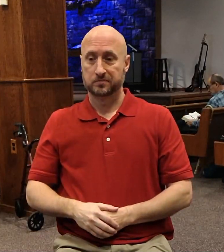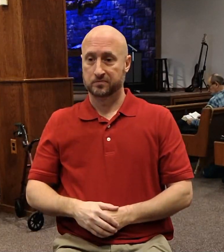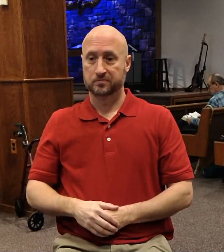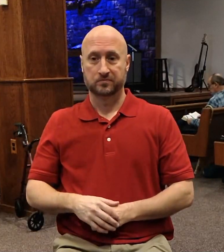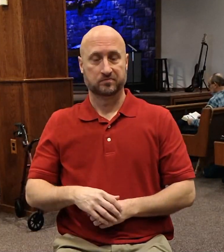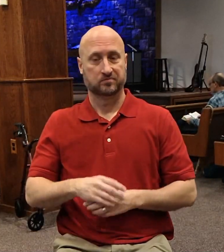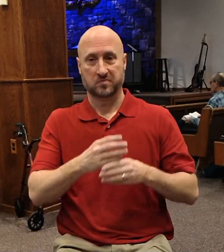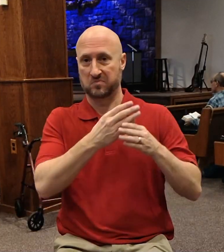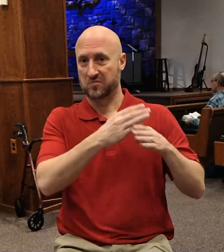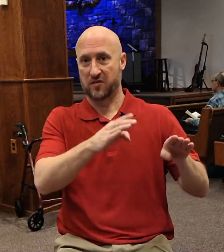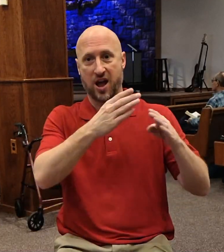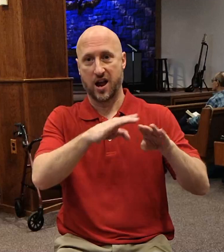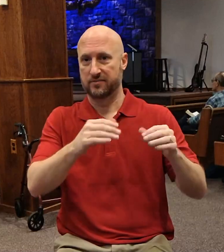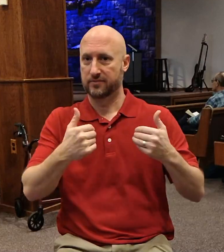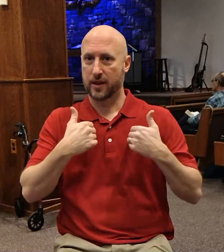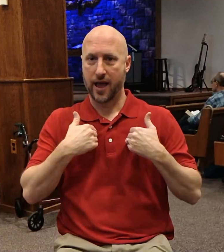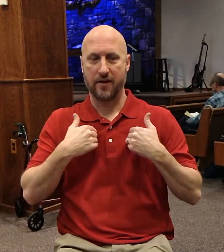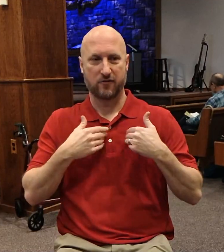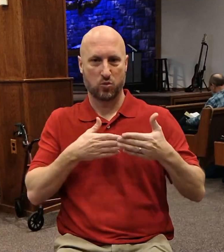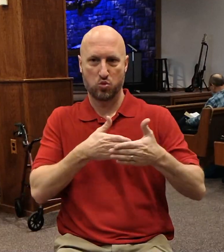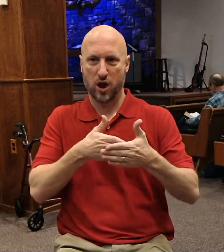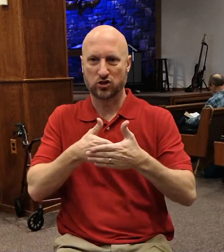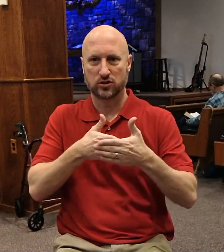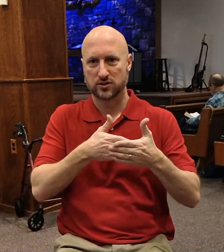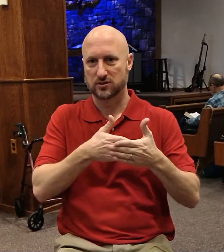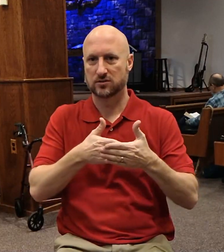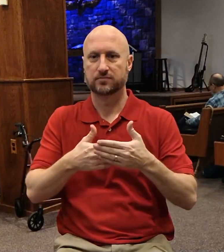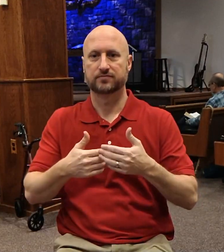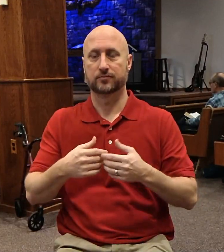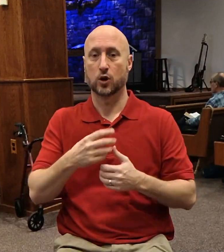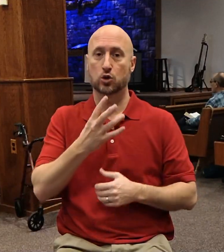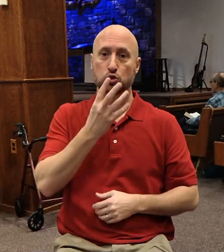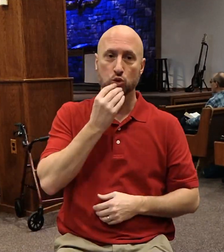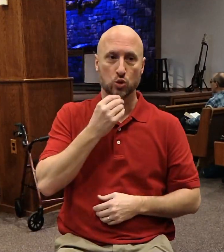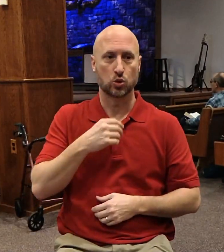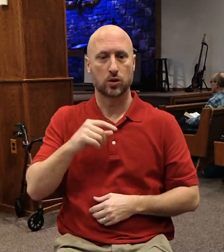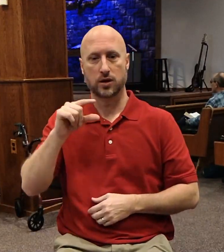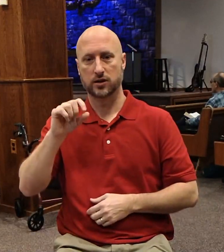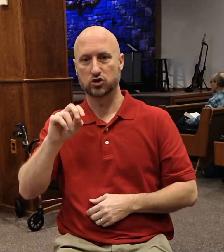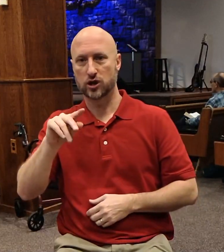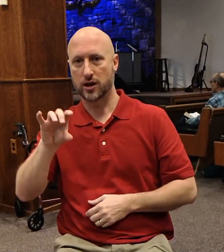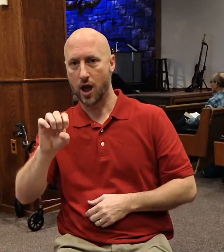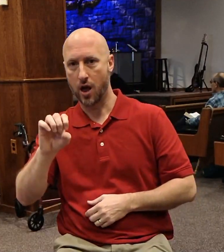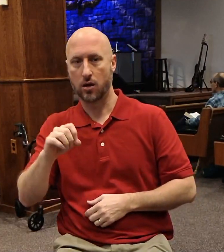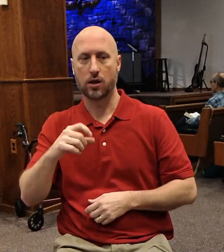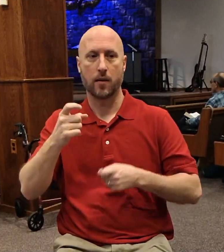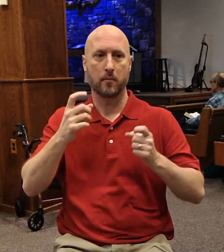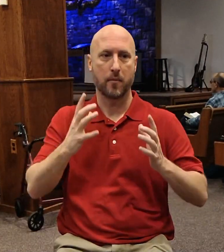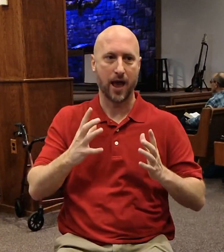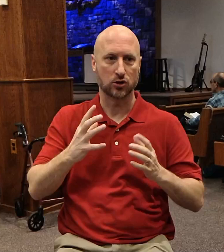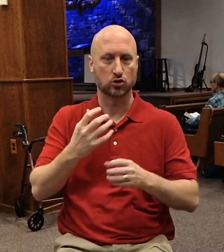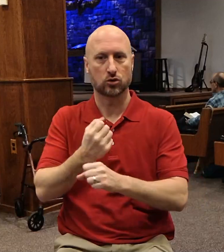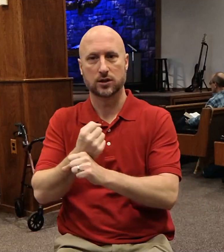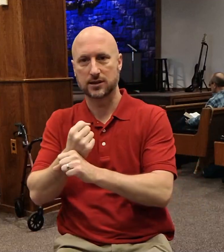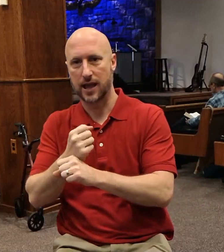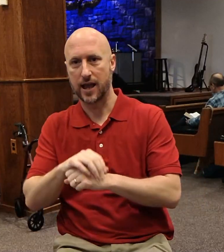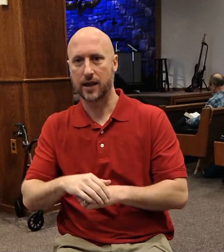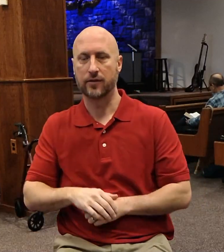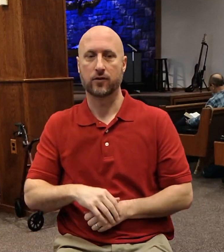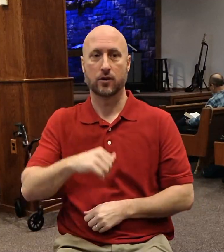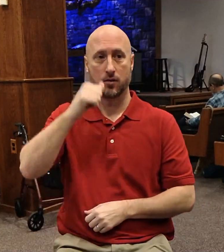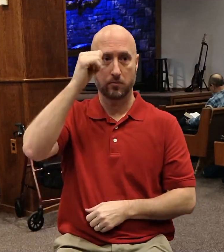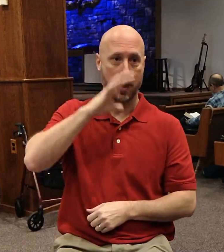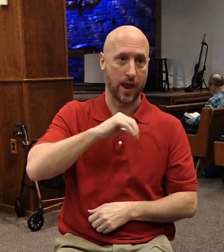divided in prejudice. There was Jew and Gentile, there was master and slave, there was male and female, there was Greek and barbarian.